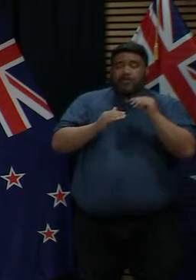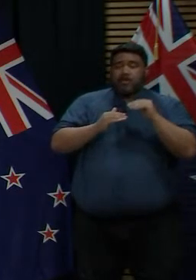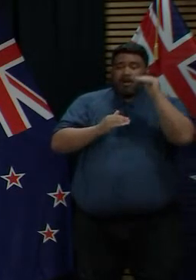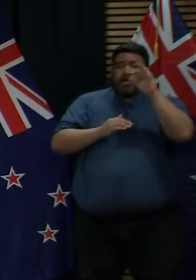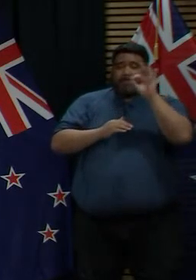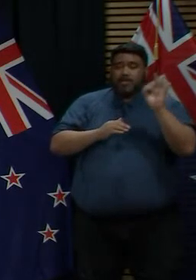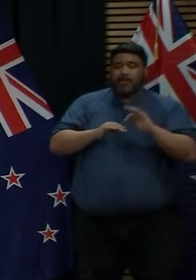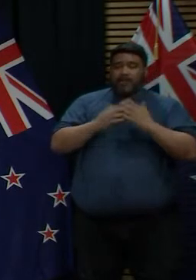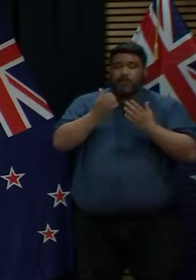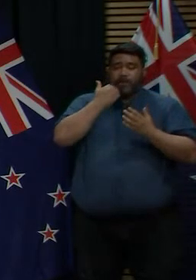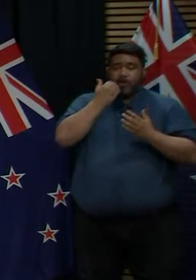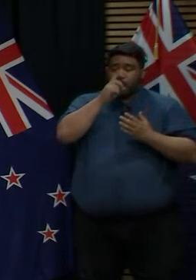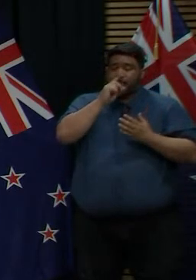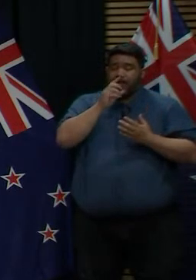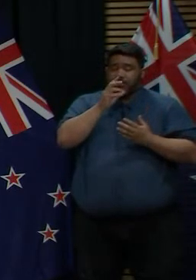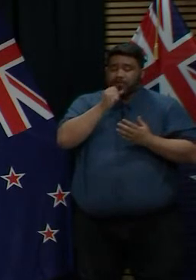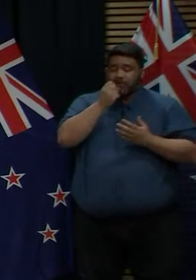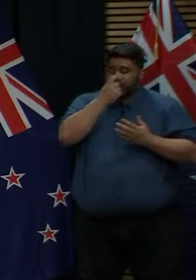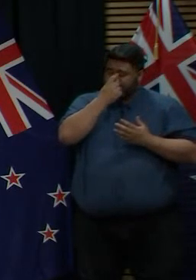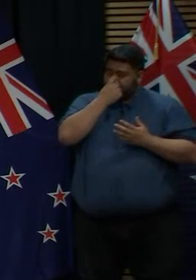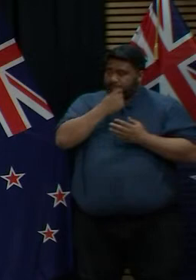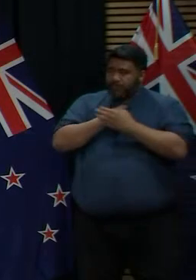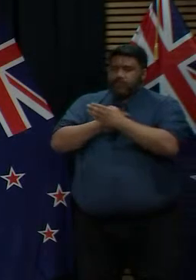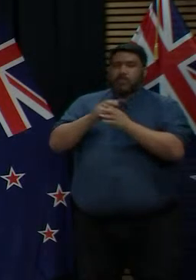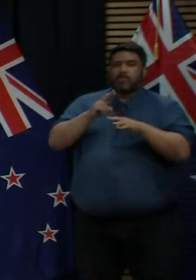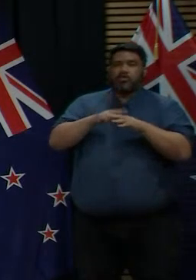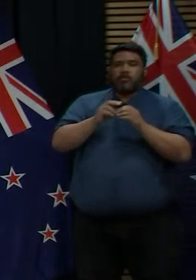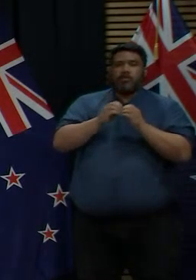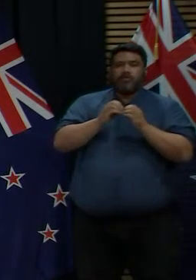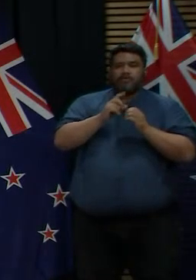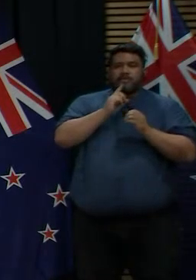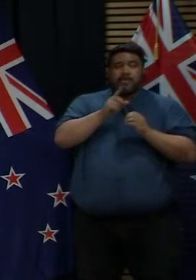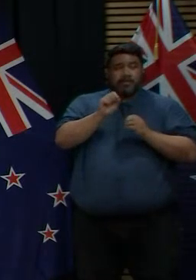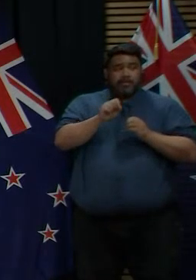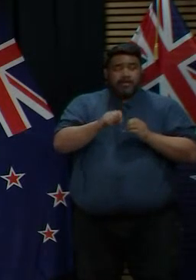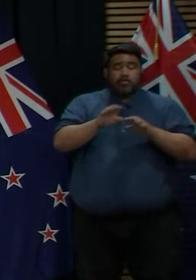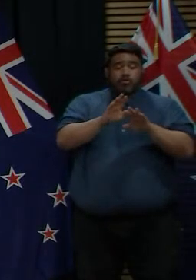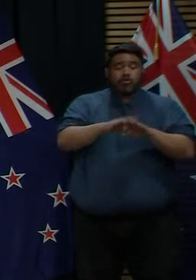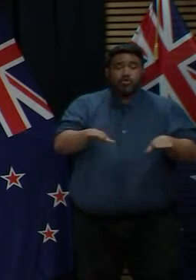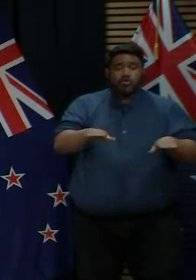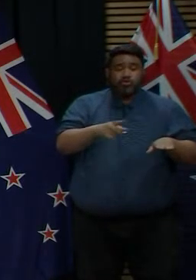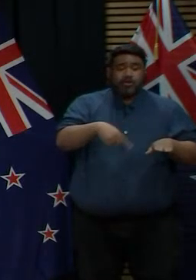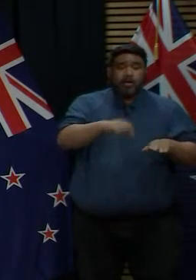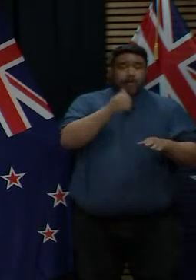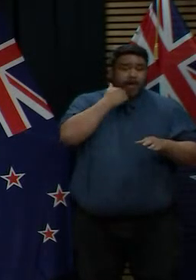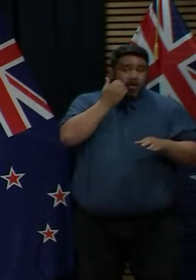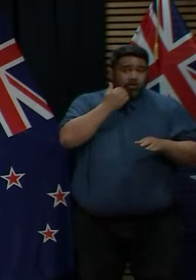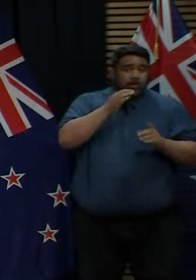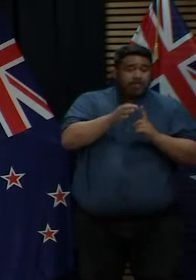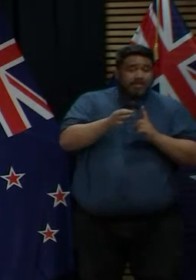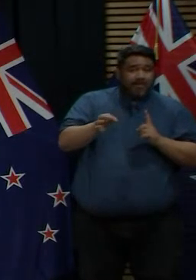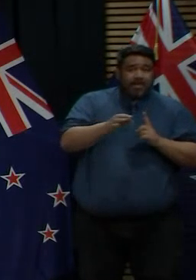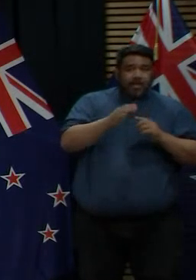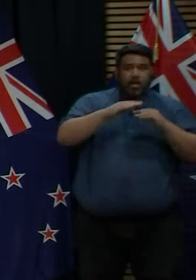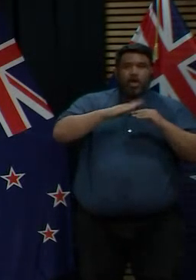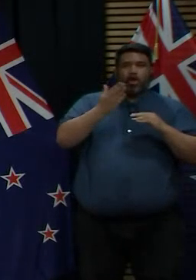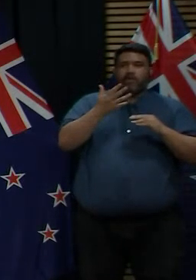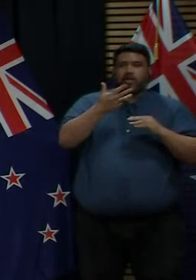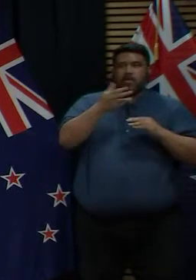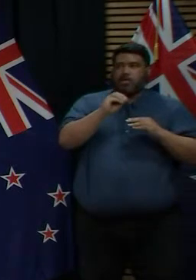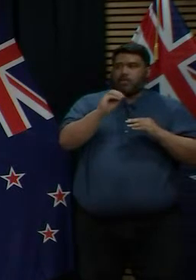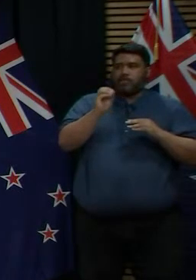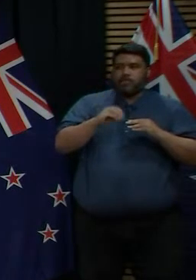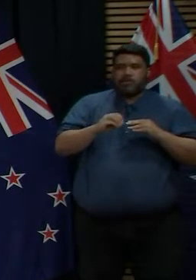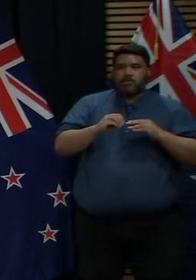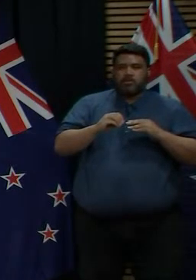just to endorse that, we've had rates of childhood vaccination above 90% for Māori and Pacifica until the last